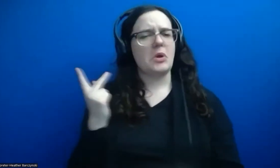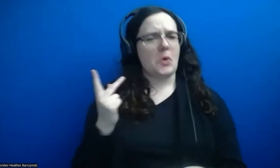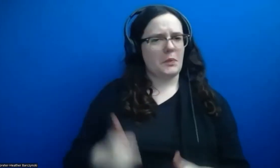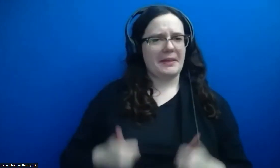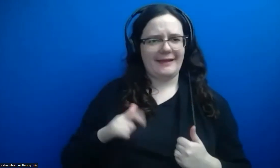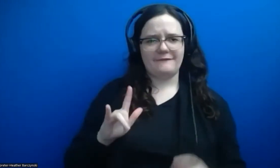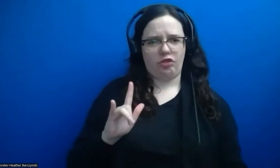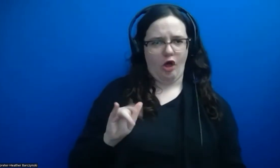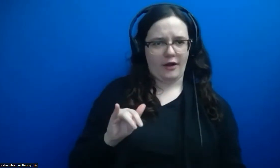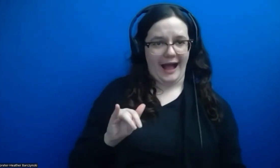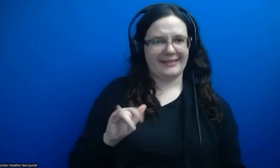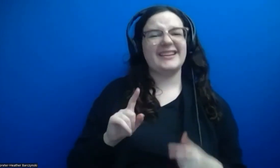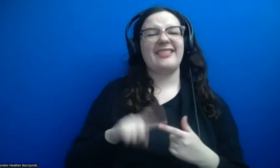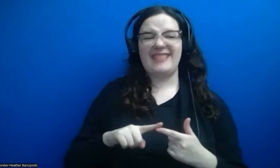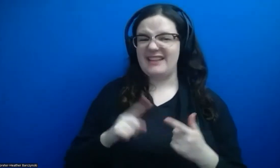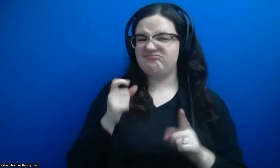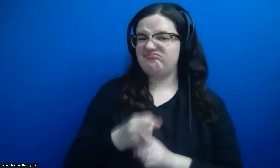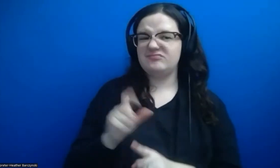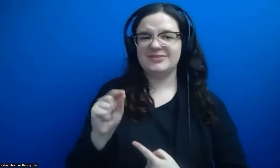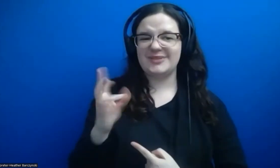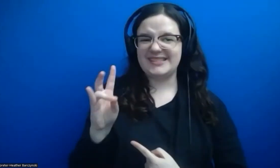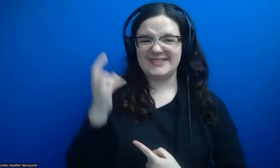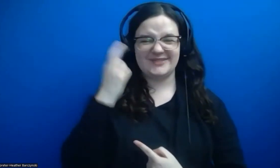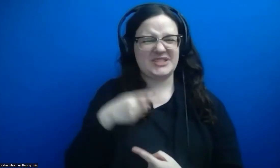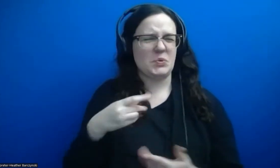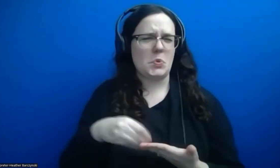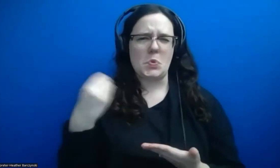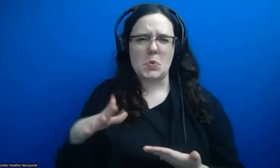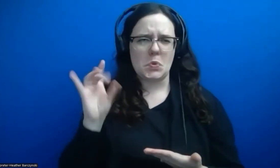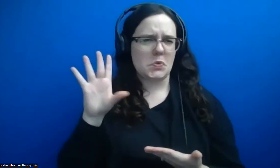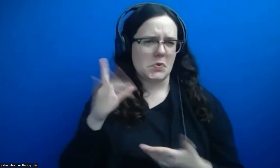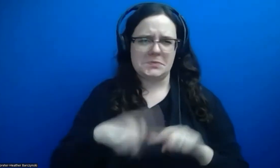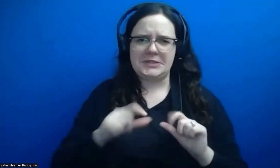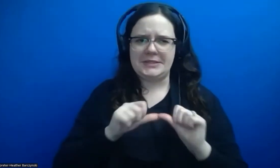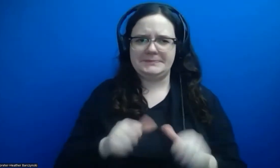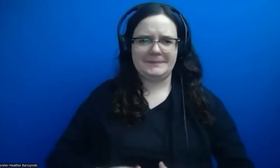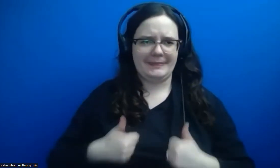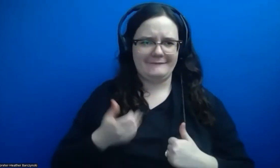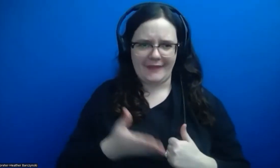2017, when we kind of realized that it was just going to be too expensive to live there,